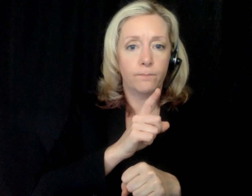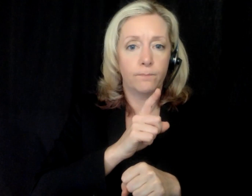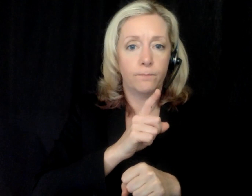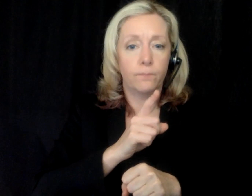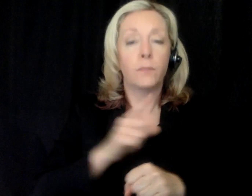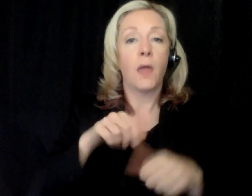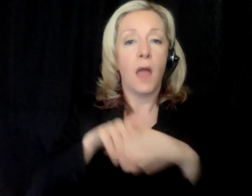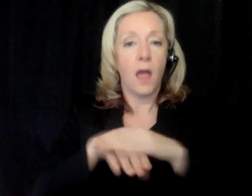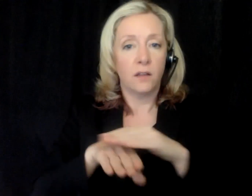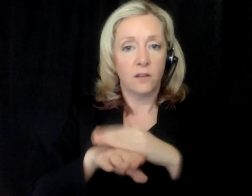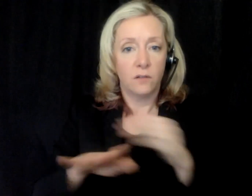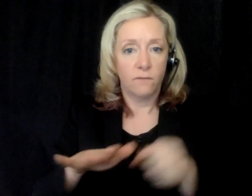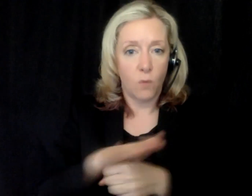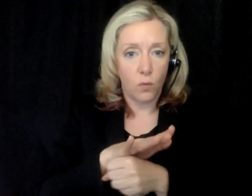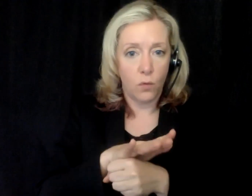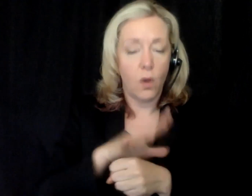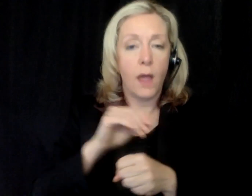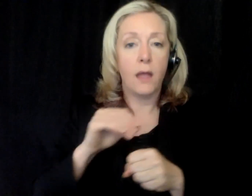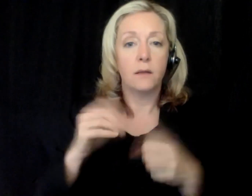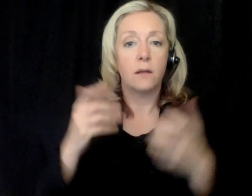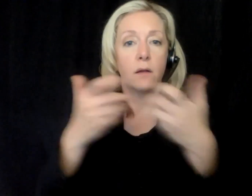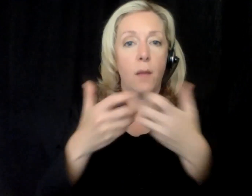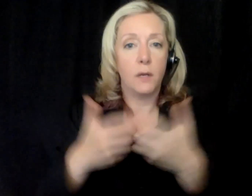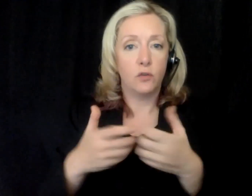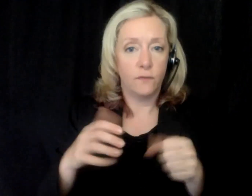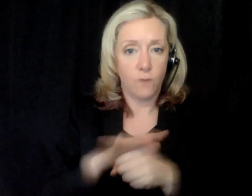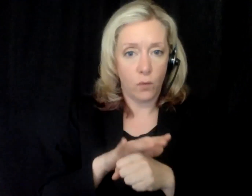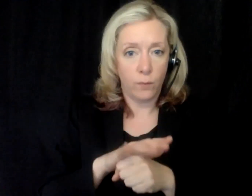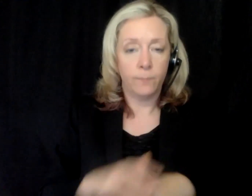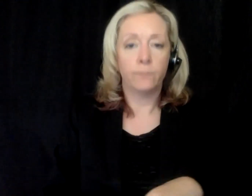our access and accommodations.